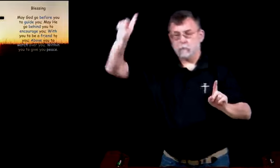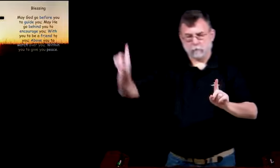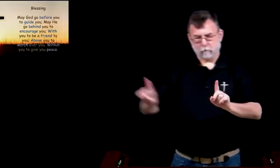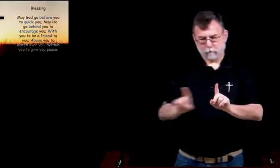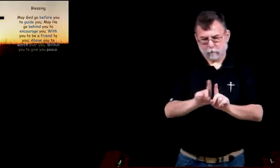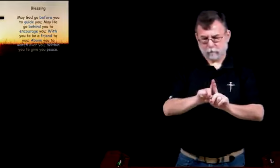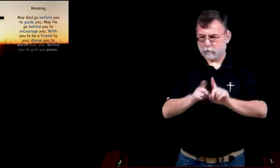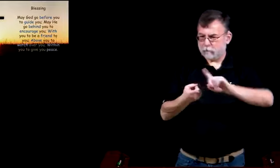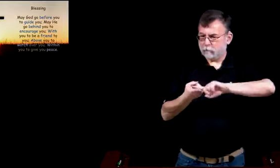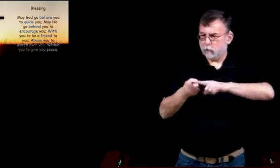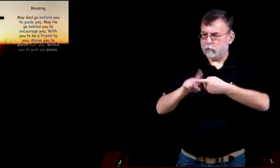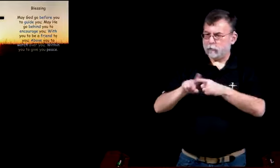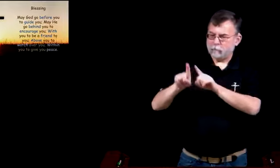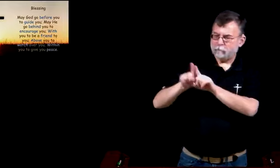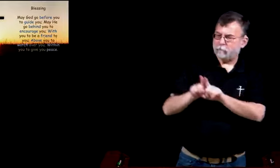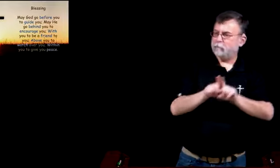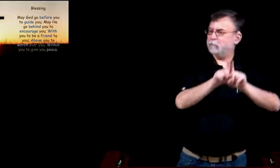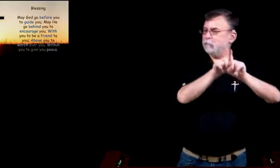with you to be a friend,